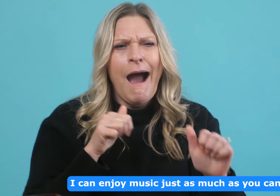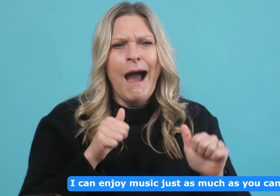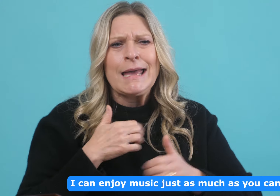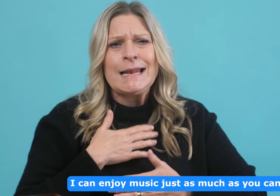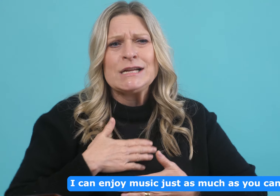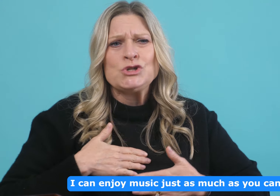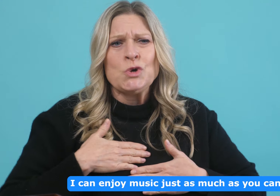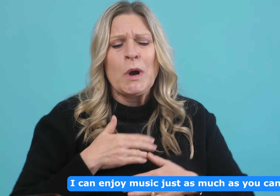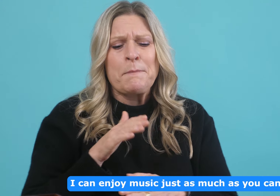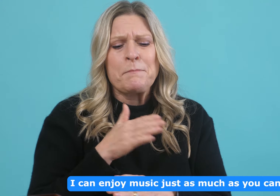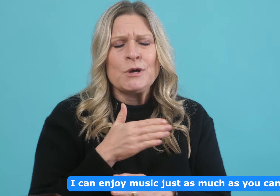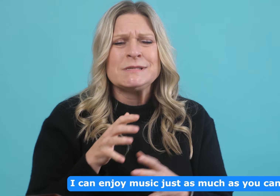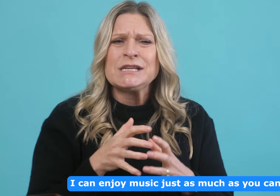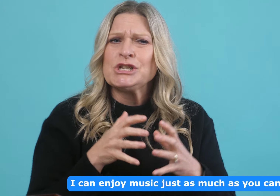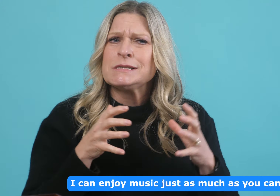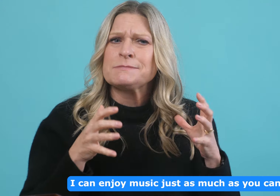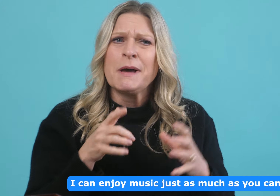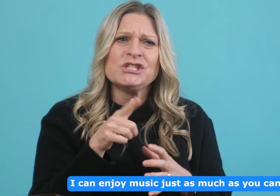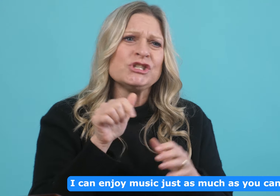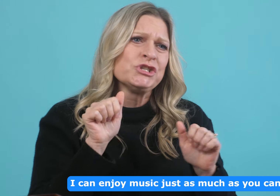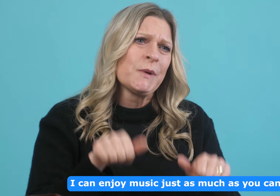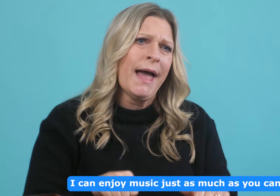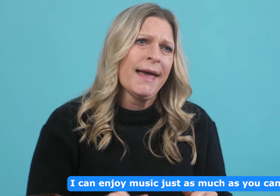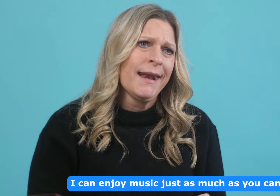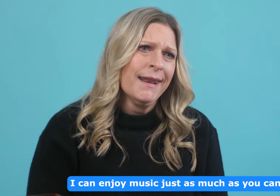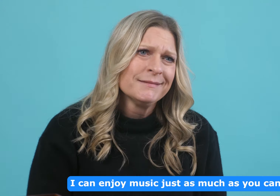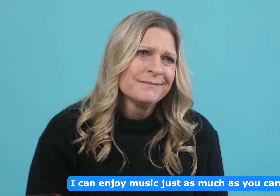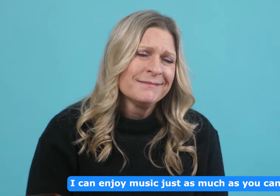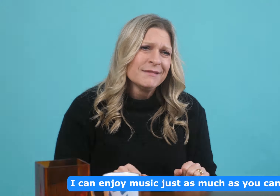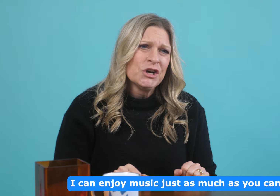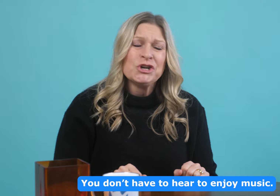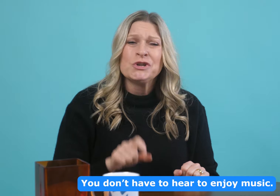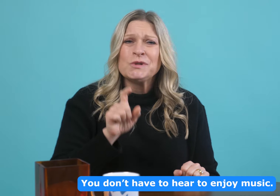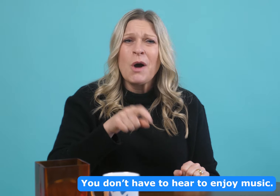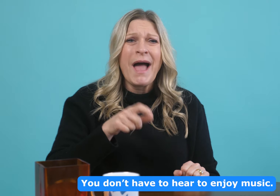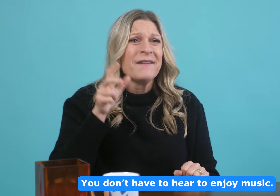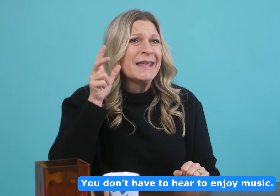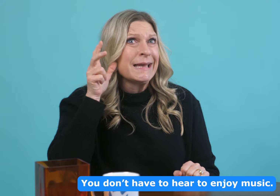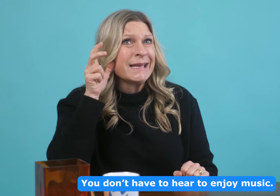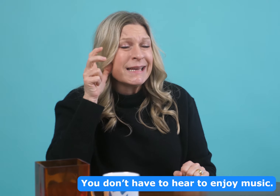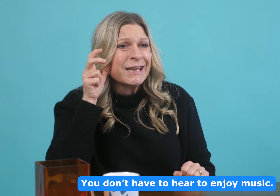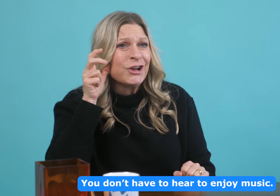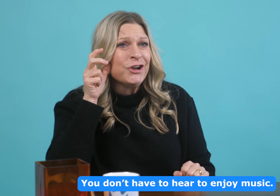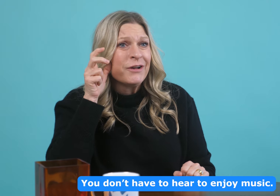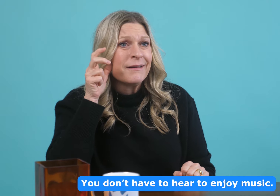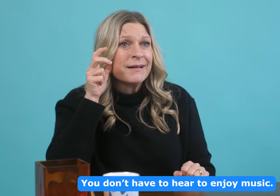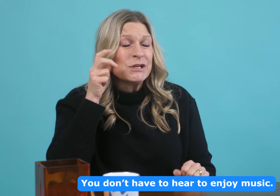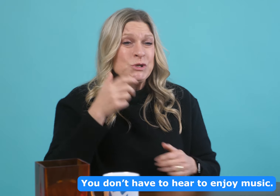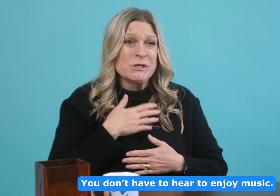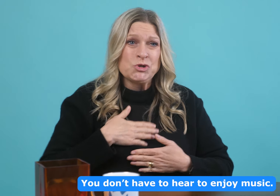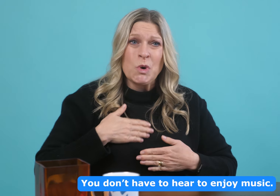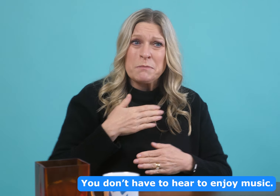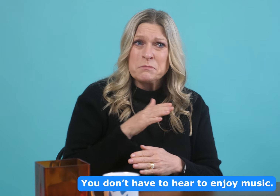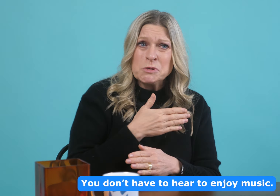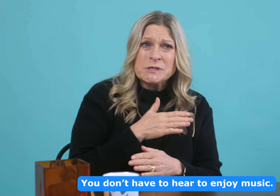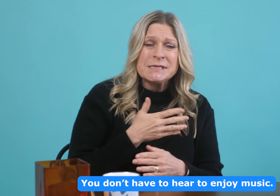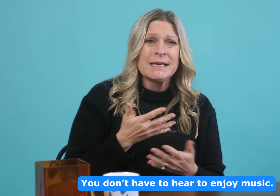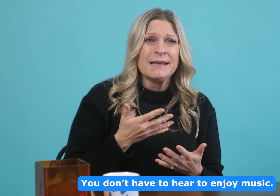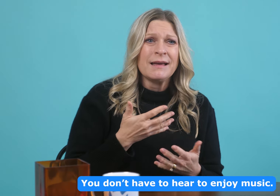I can enjoy music just as much as you can. You don't have to hear to enjoy music.